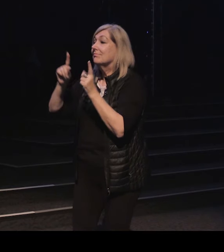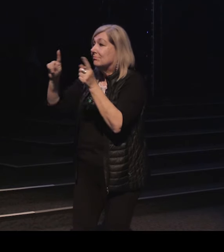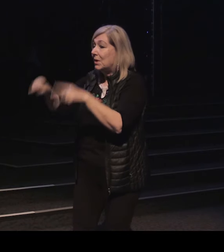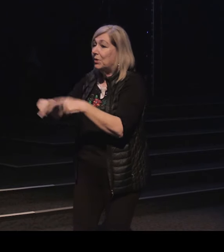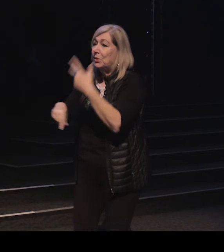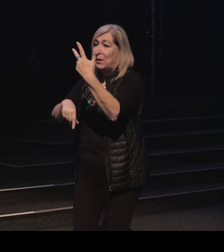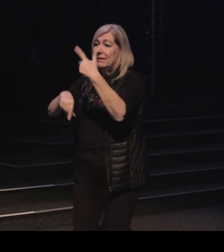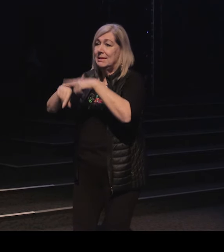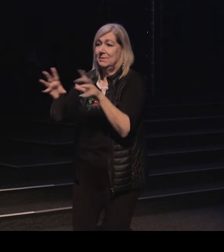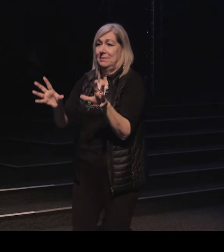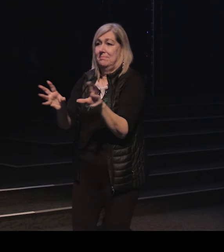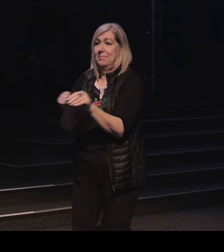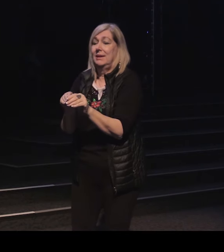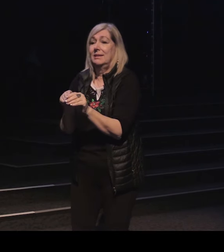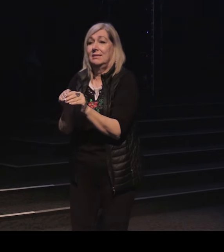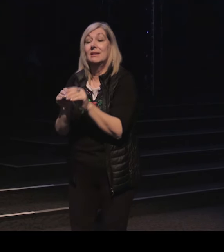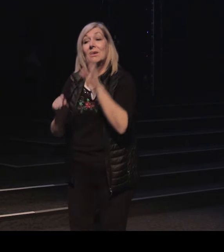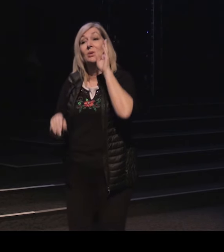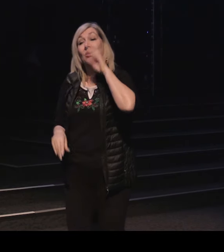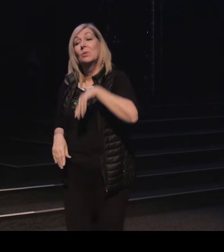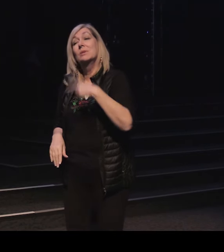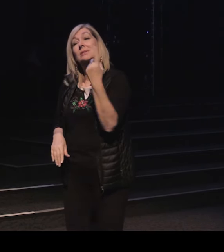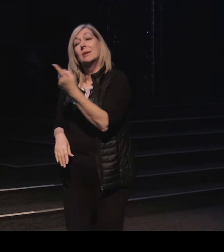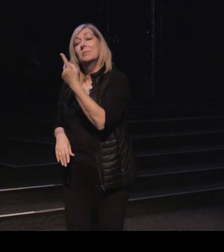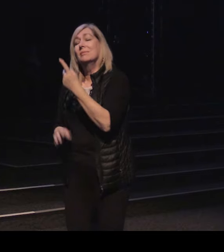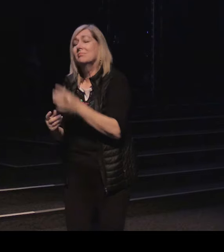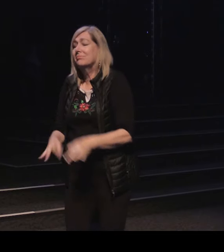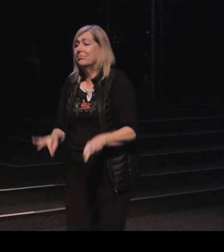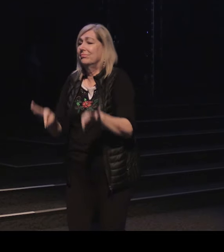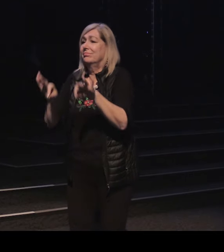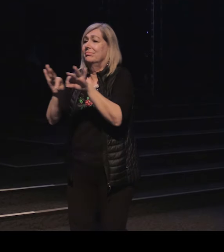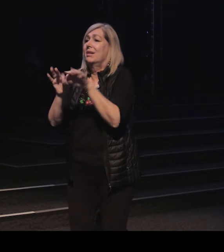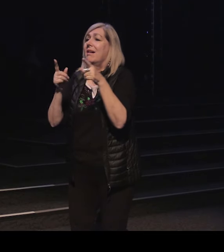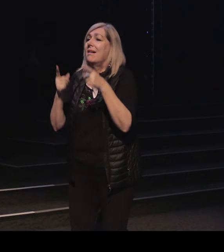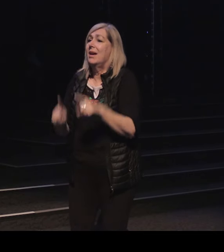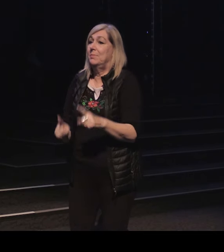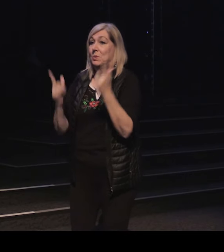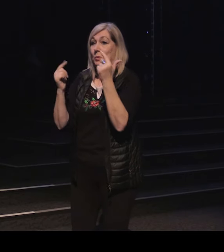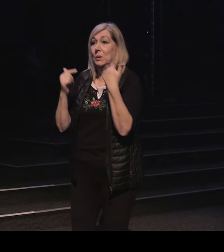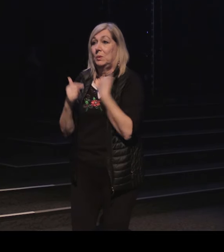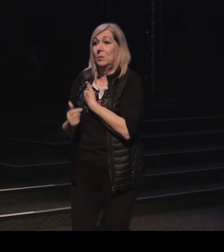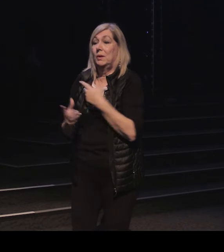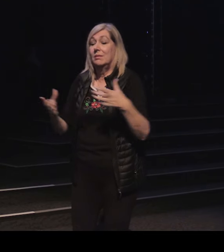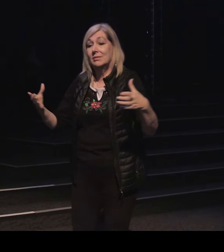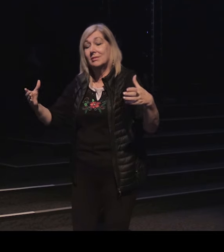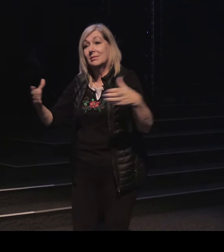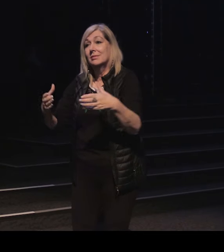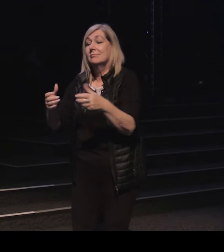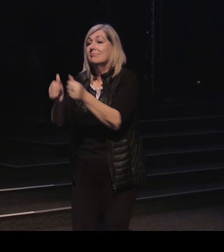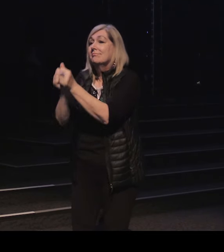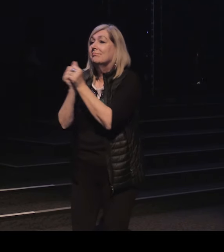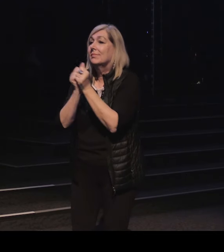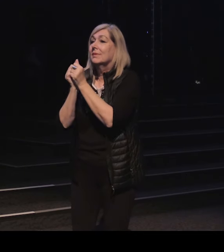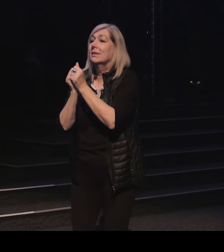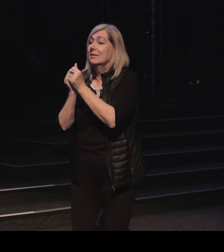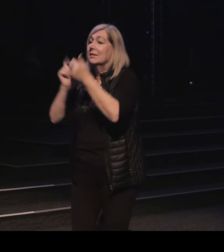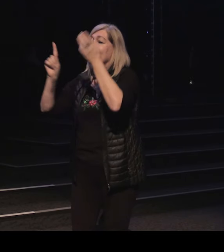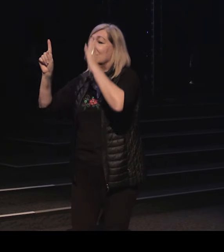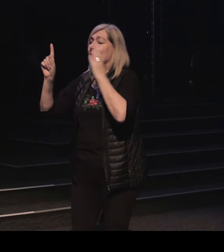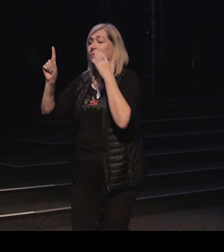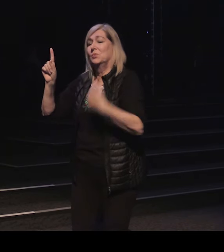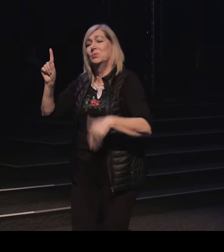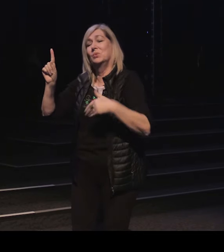knew there was something that happened when we come together. He knows that, and so He calls